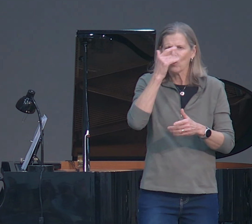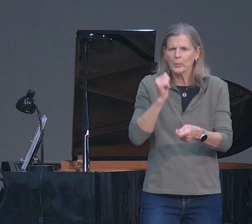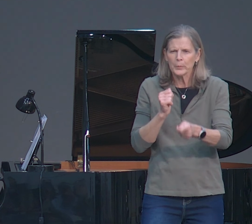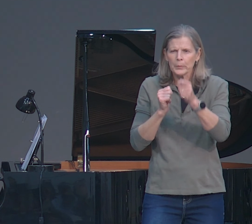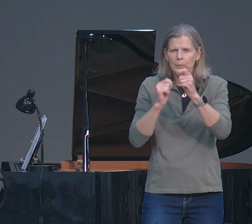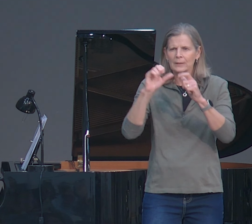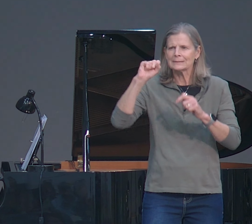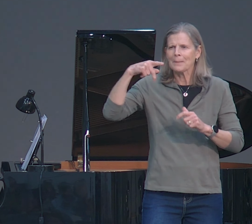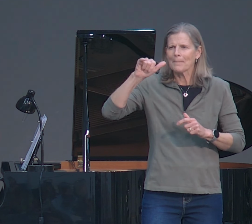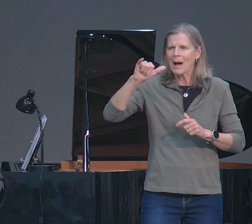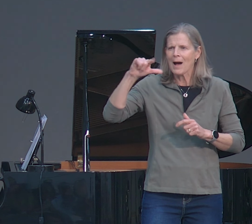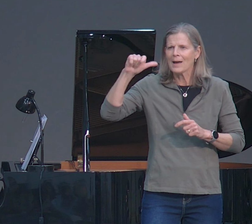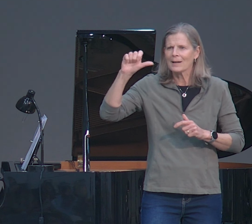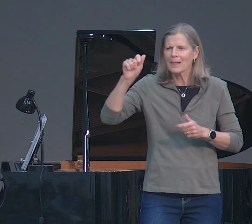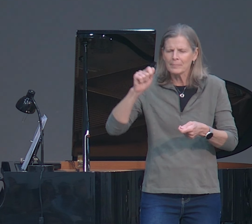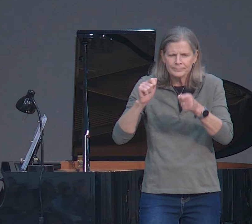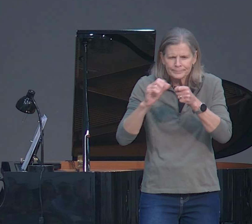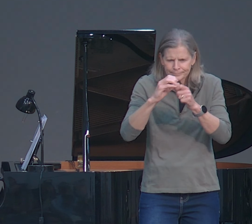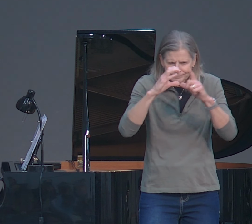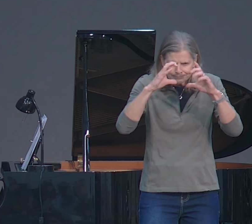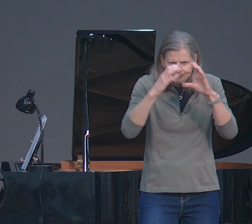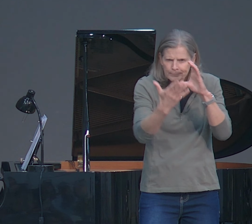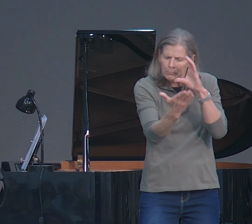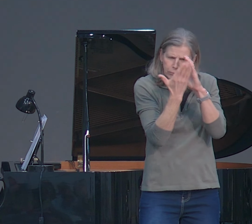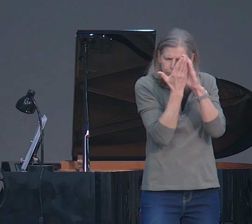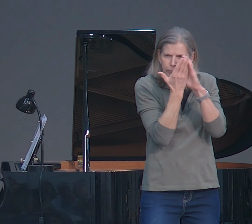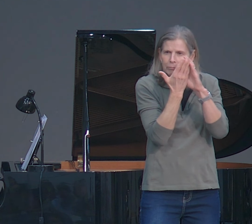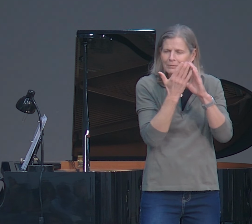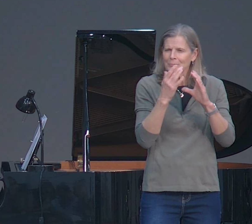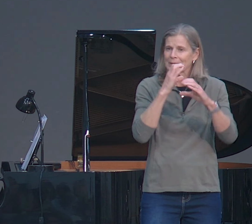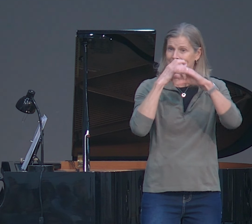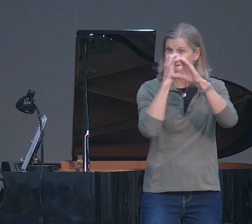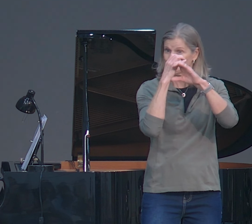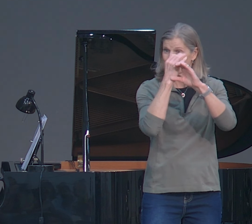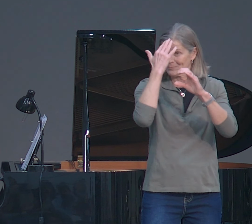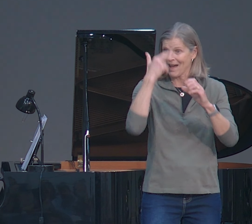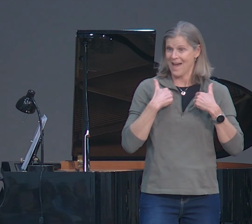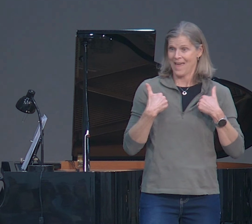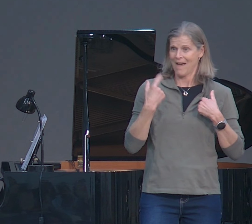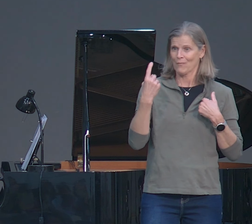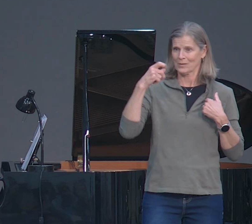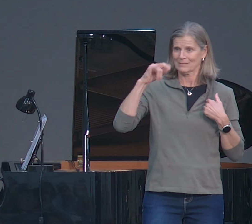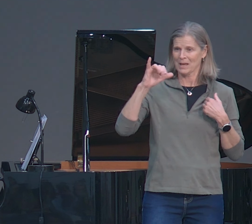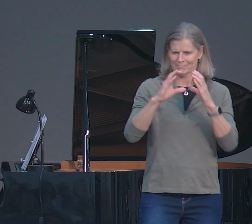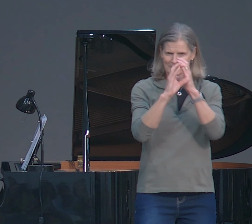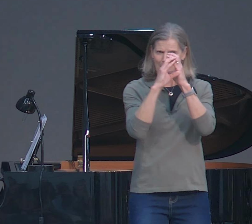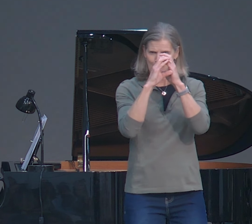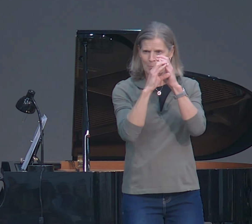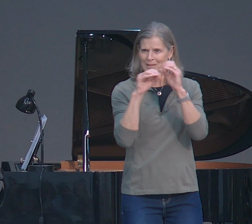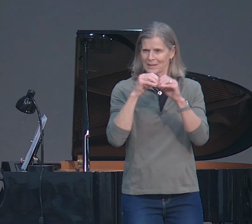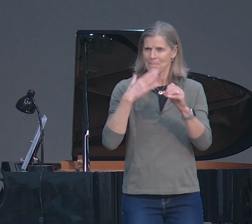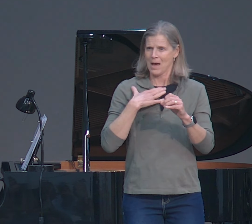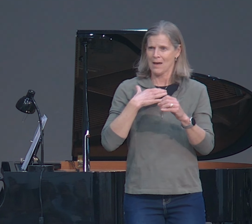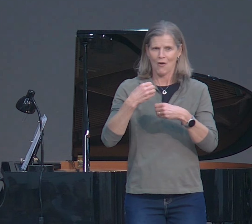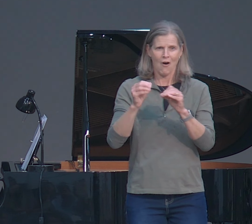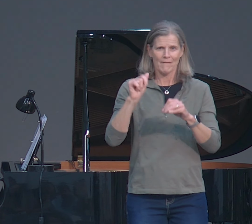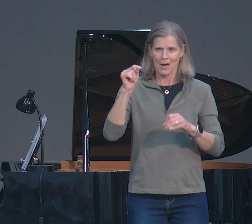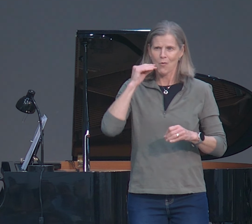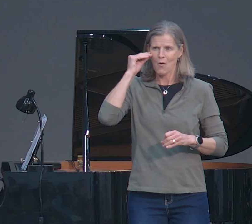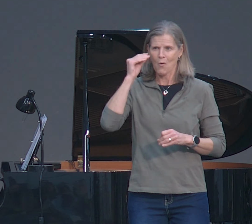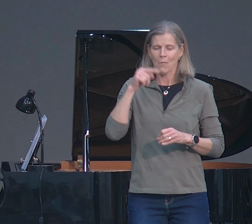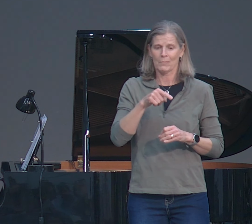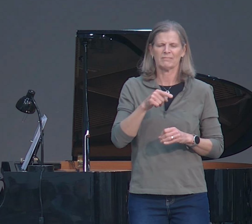are familiar, have used a handheld spyglass telescope. I've got a spyglass in my office at home. It's a replica, so